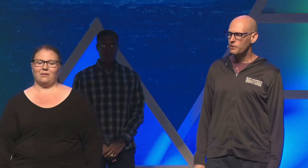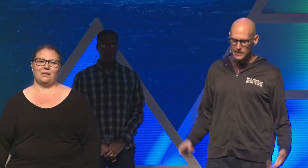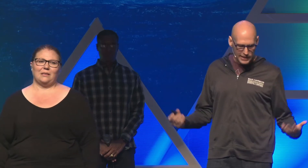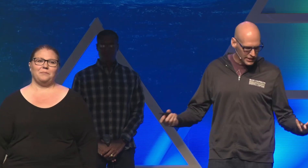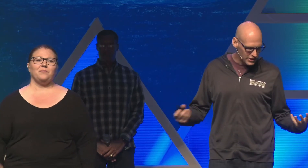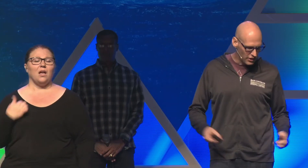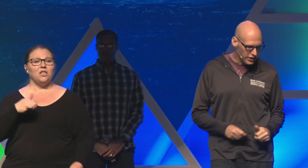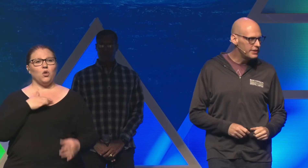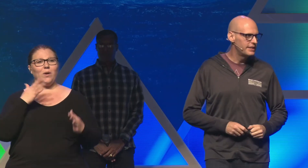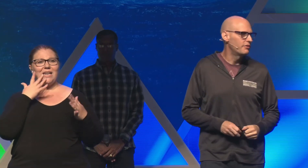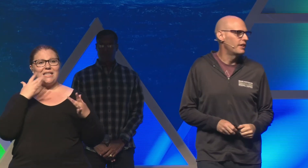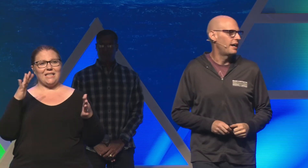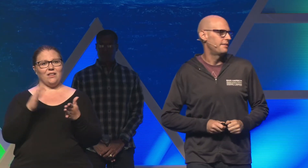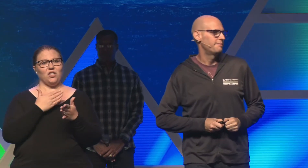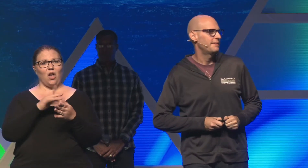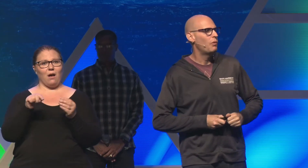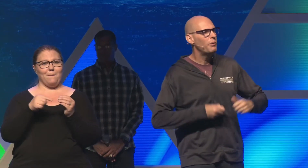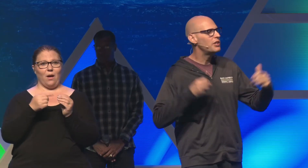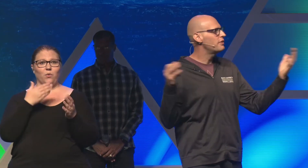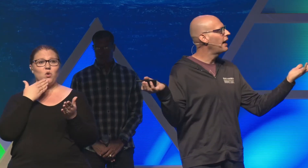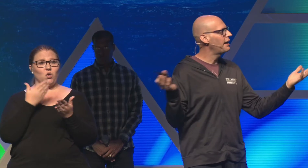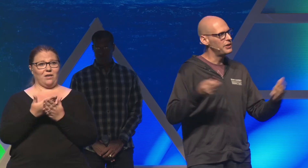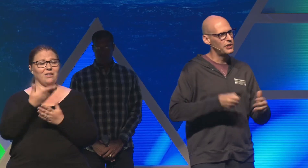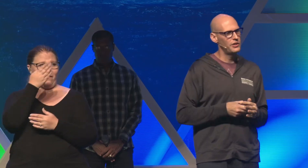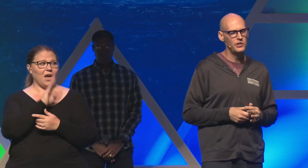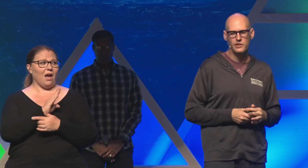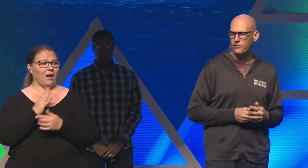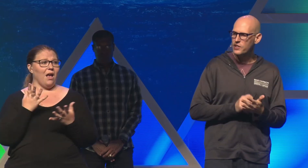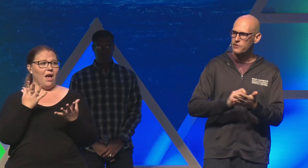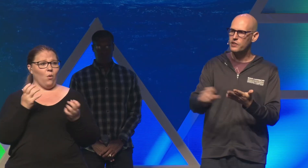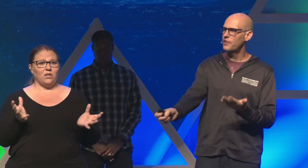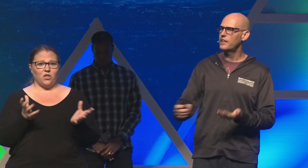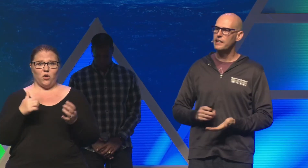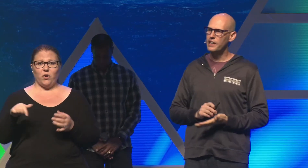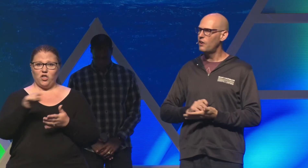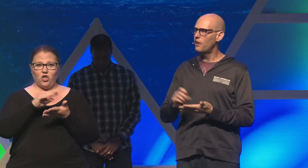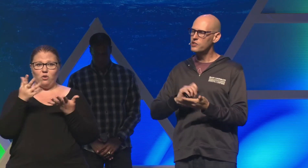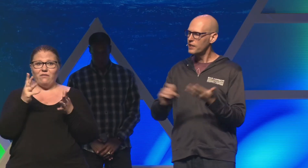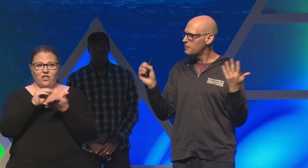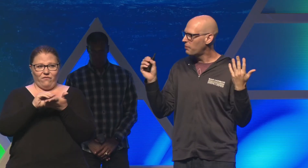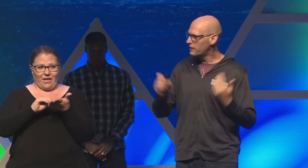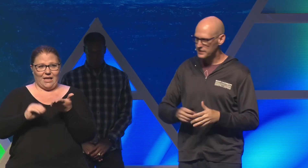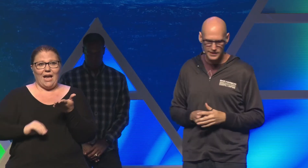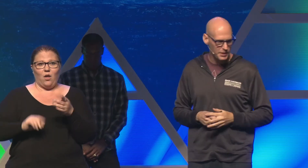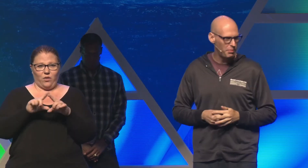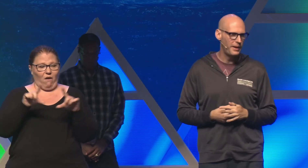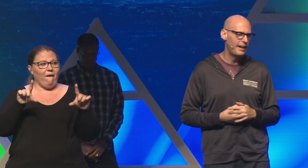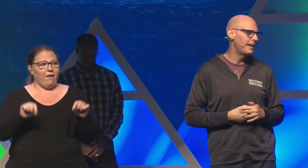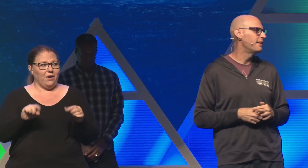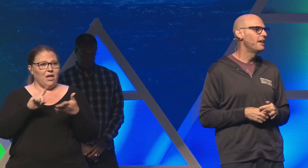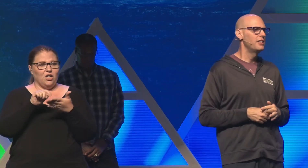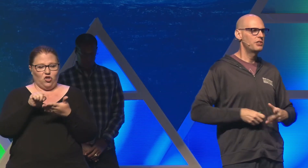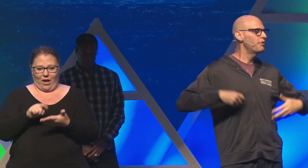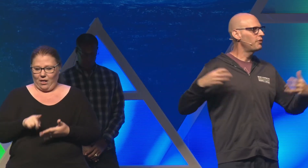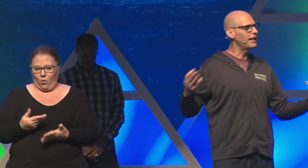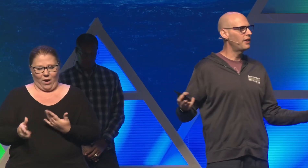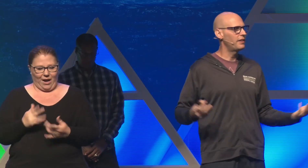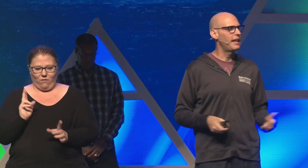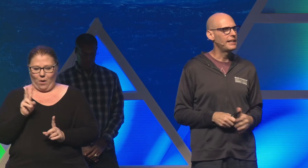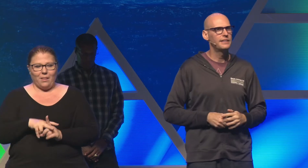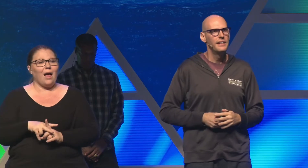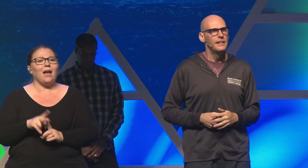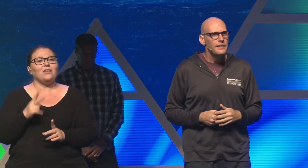So we're going to sing this song, The Goodness of God. And while we do that, I want to encourage you to finish filling out that Connect card, check the boxes that apply, and just reflect